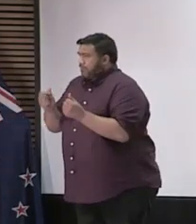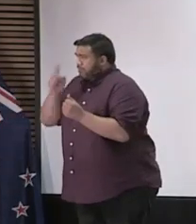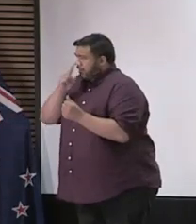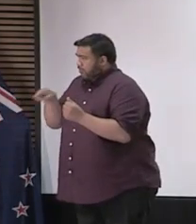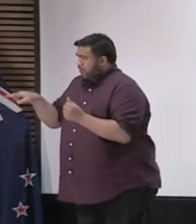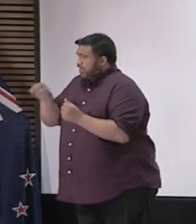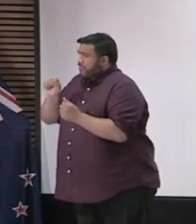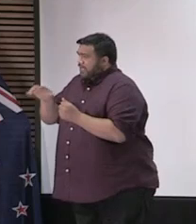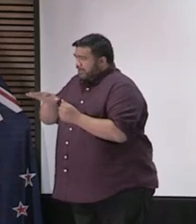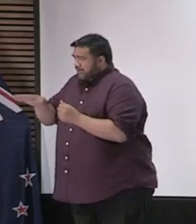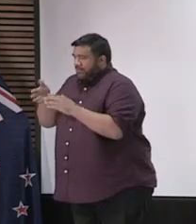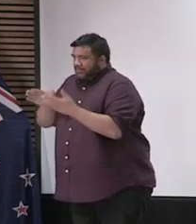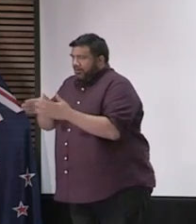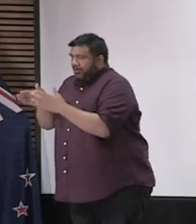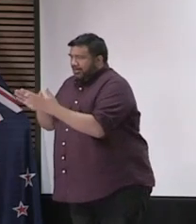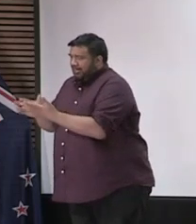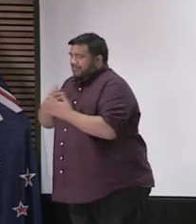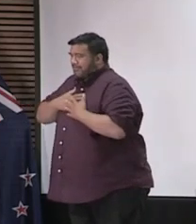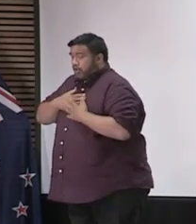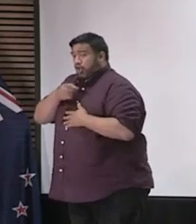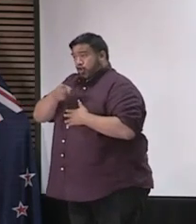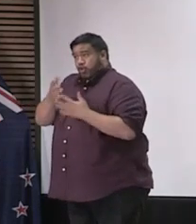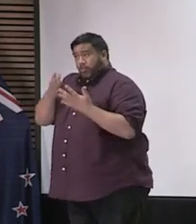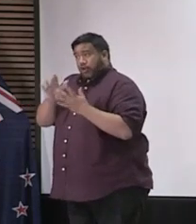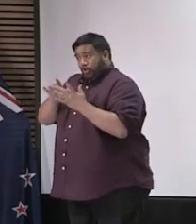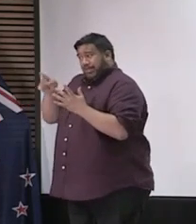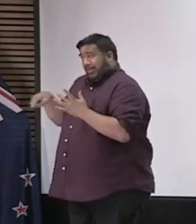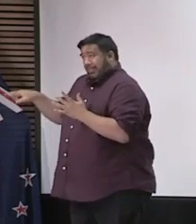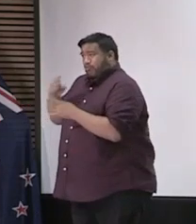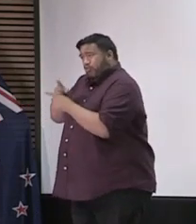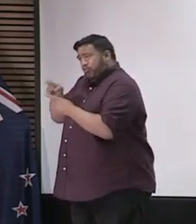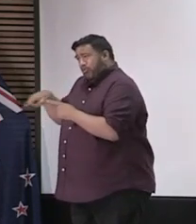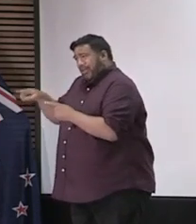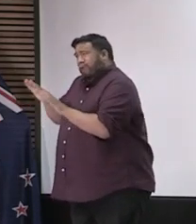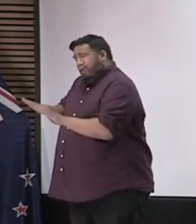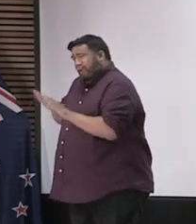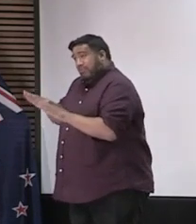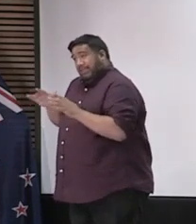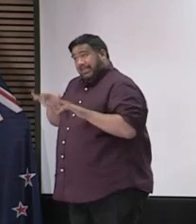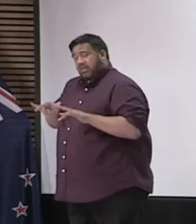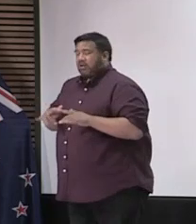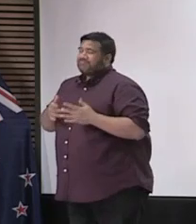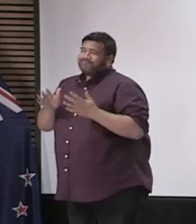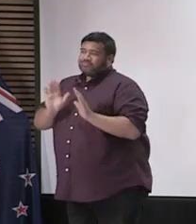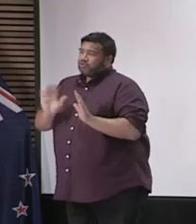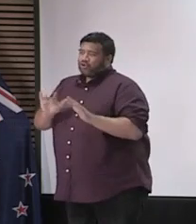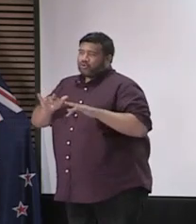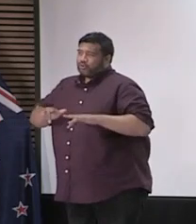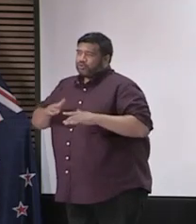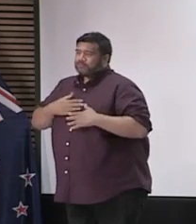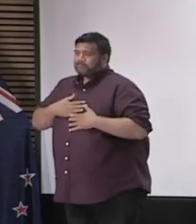COVID-19? No, I haven't. I mean, most families I've noticed just the byline